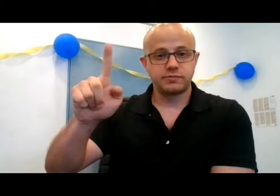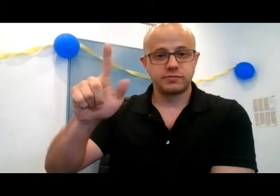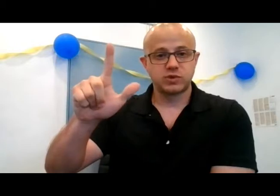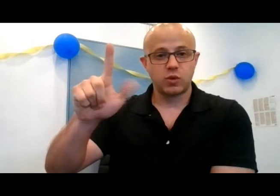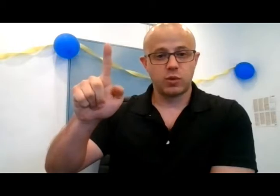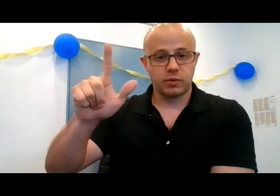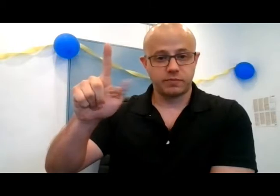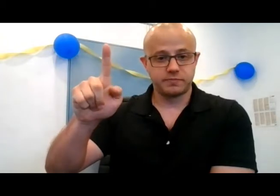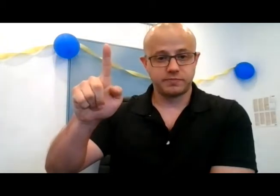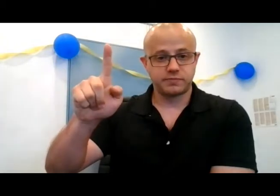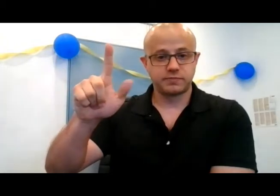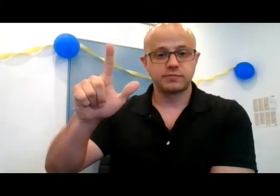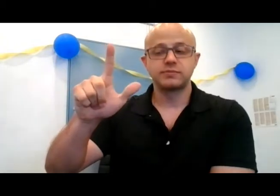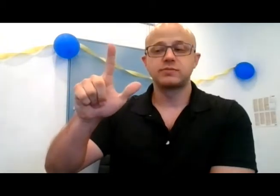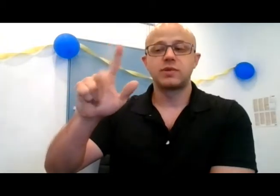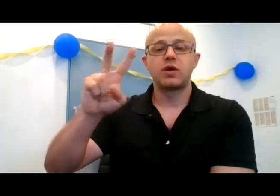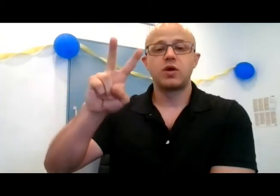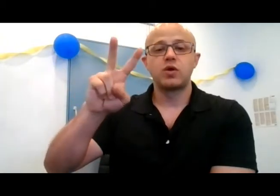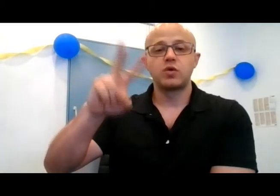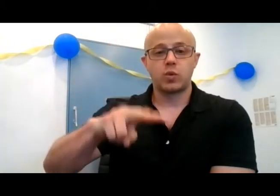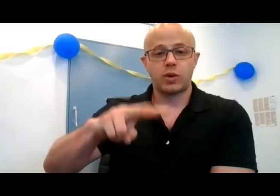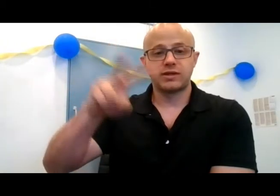fingers for 20,